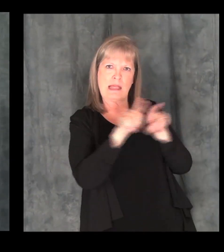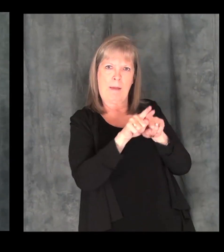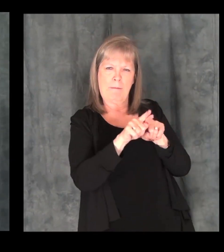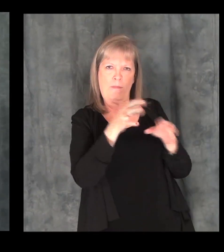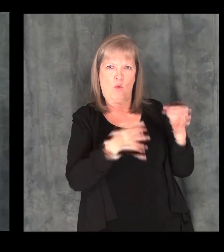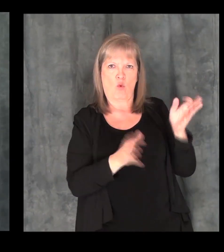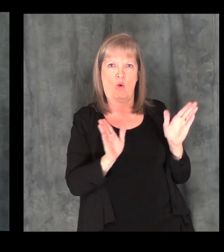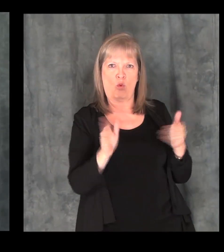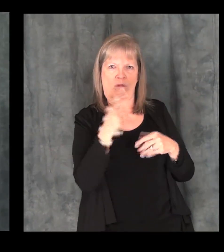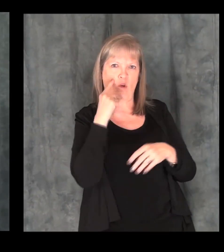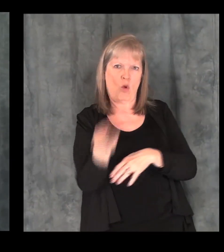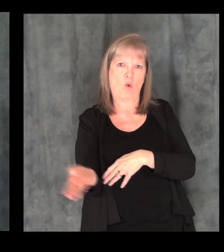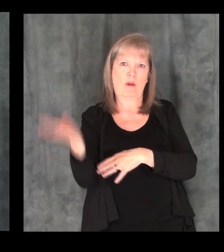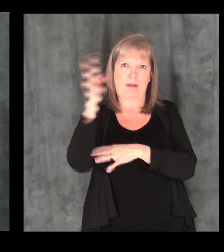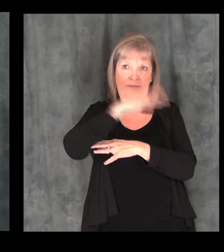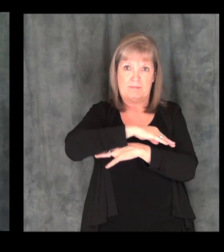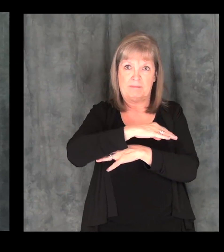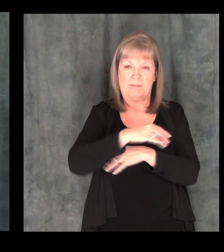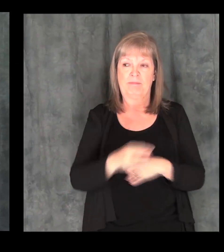day.